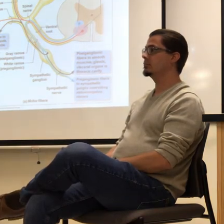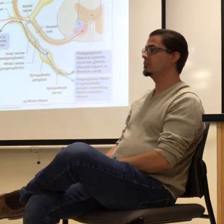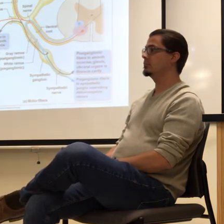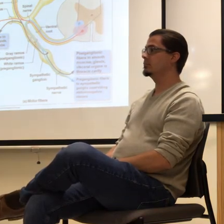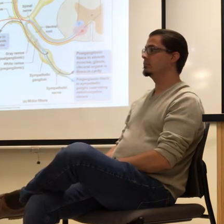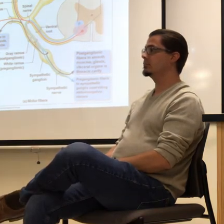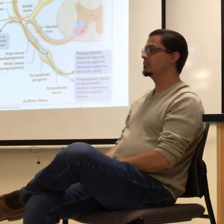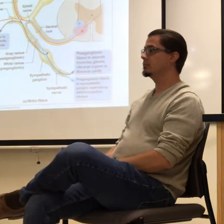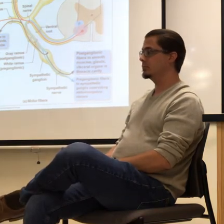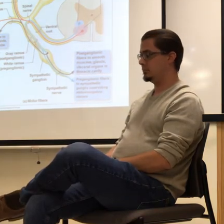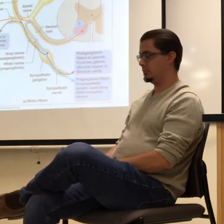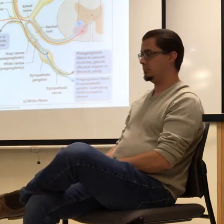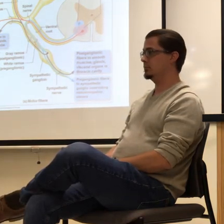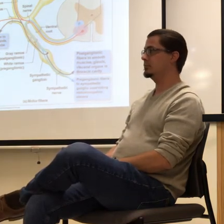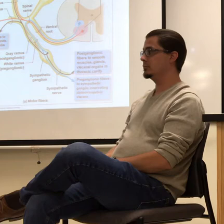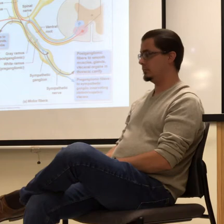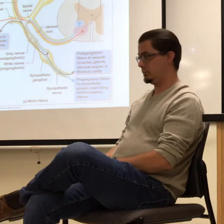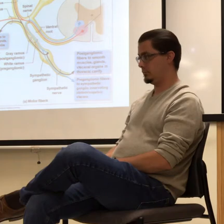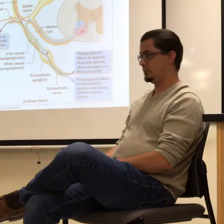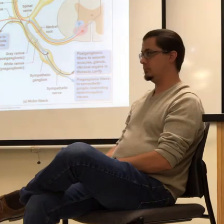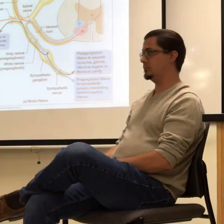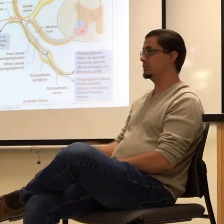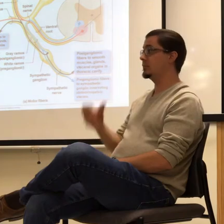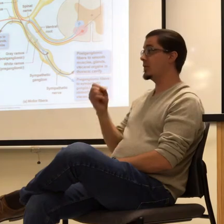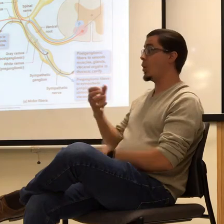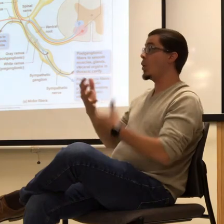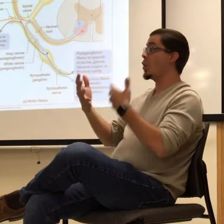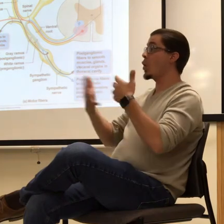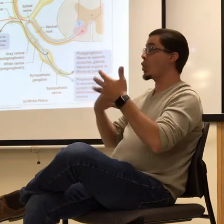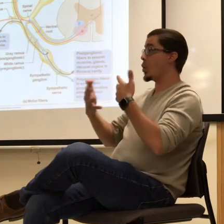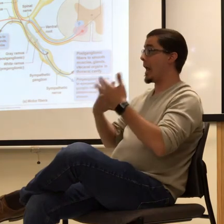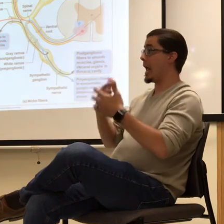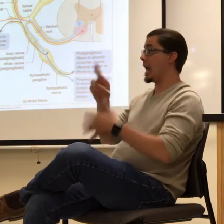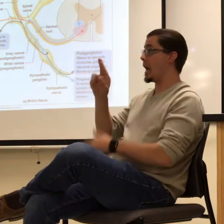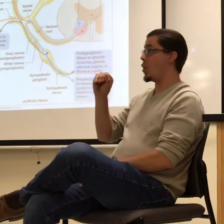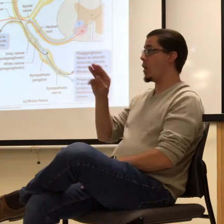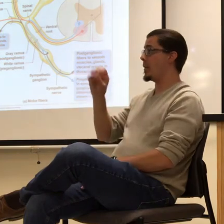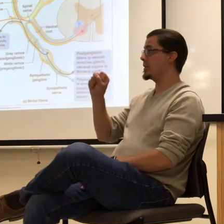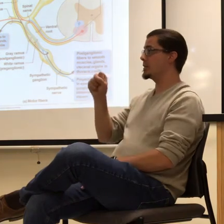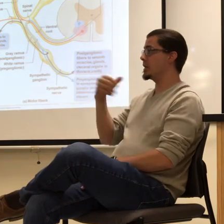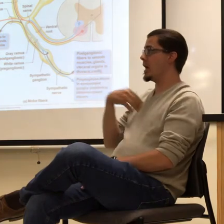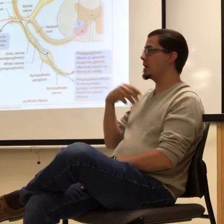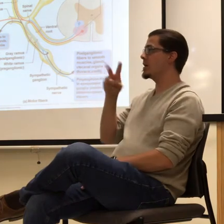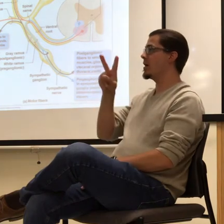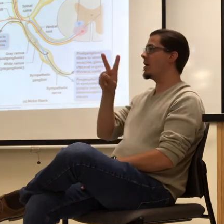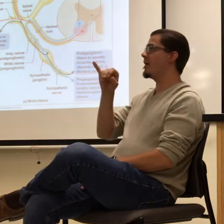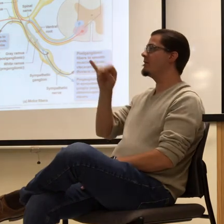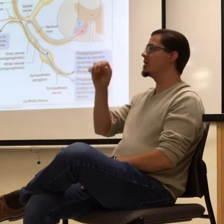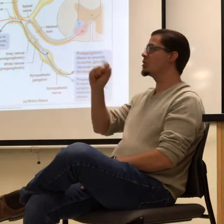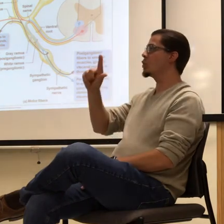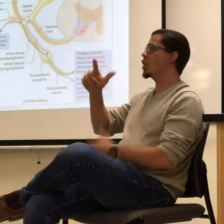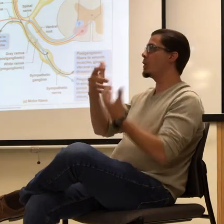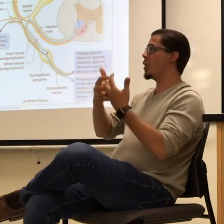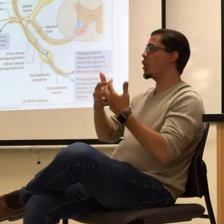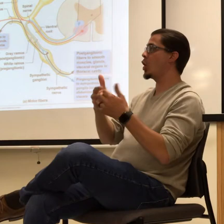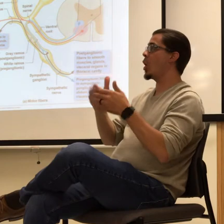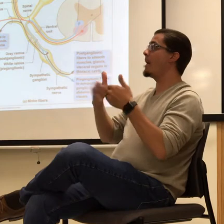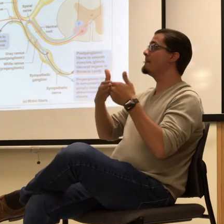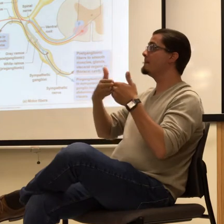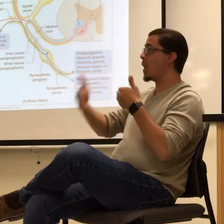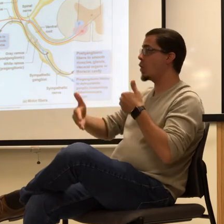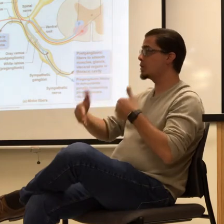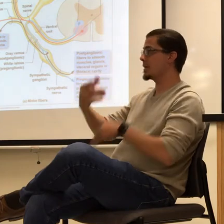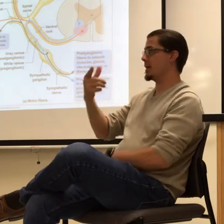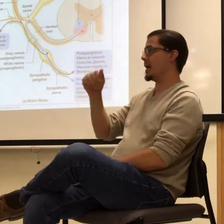sorry. Okay, there you go. And then so the gray ramus just has visceral motor postganglionic.